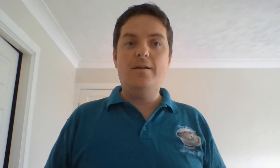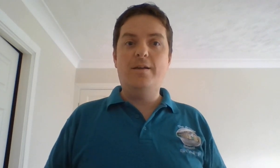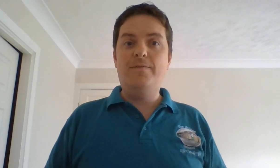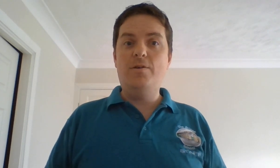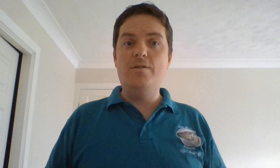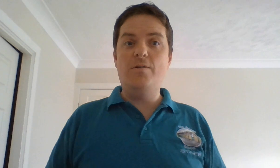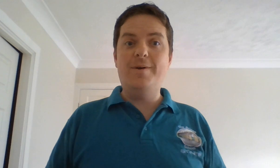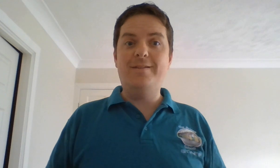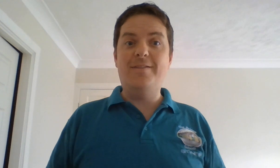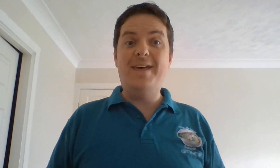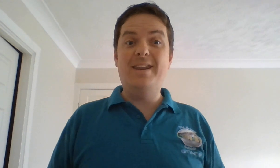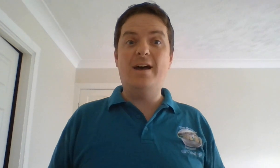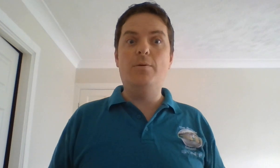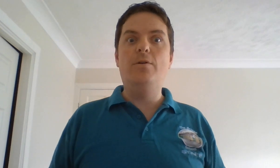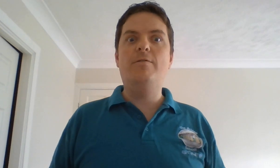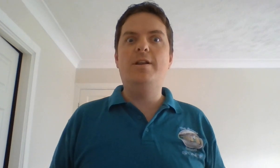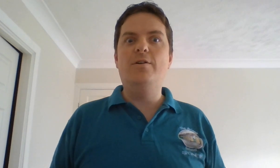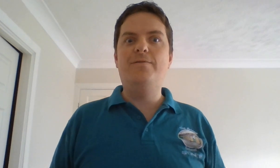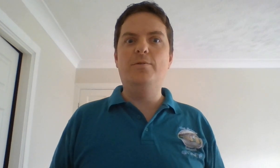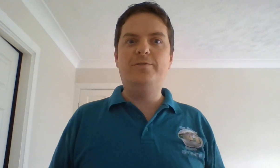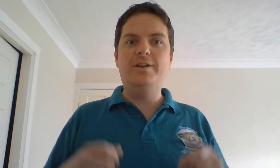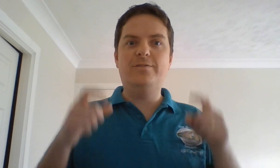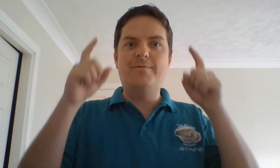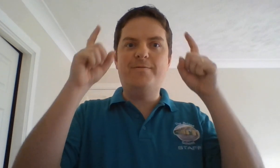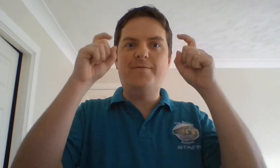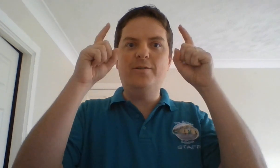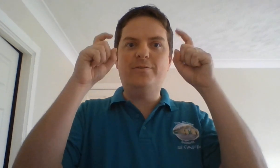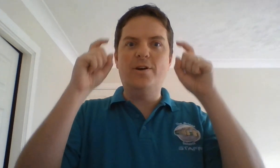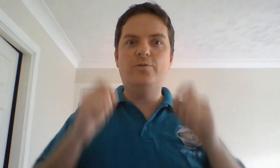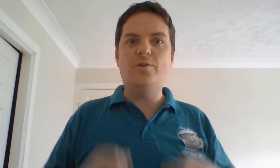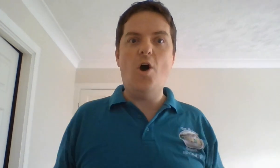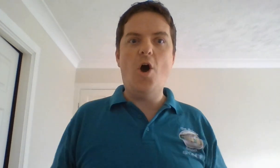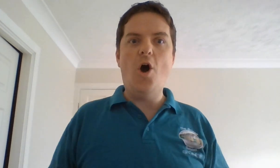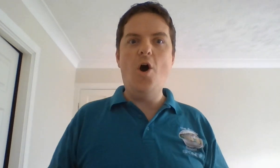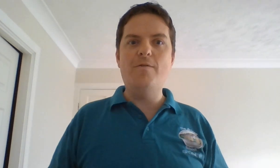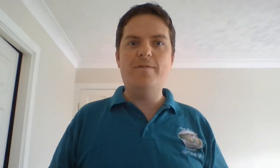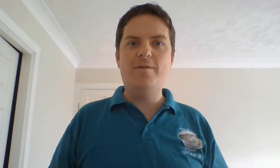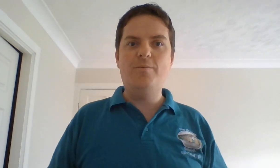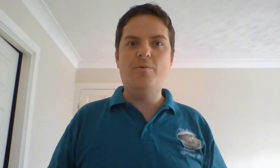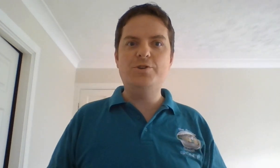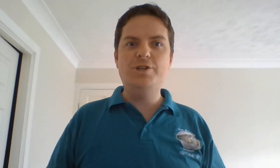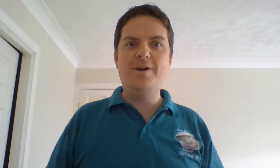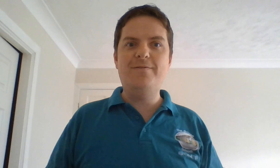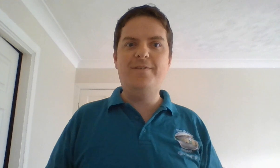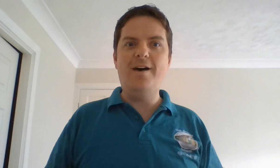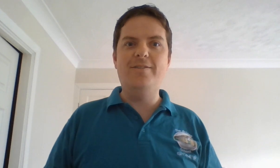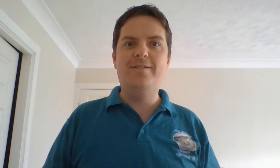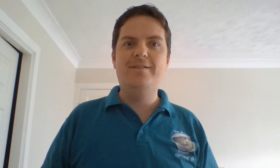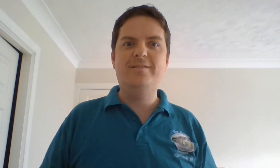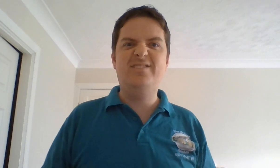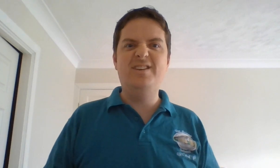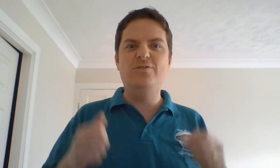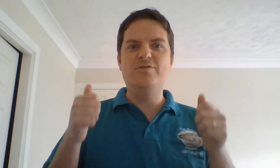If you can do it and then I will look really look forward to seeing some photos of what you have done. See you're doing